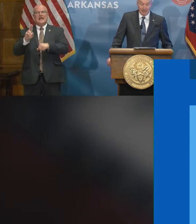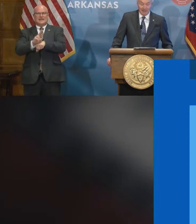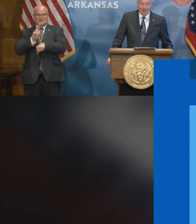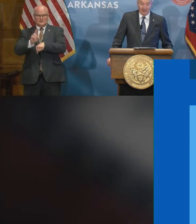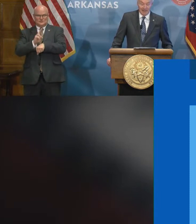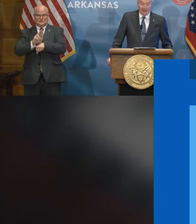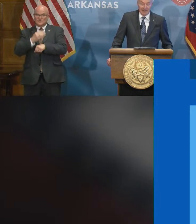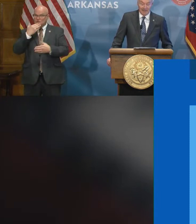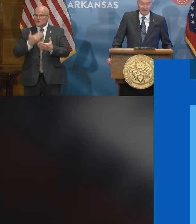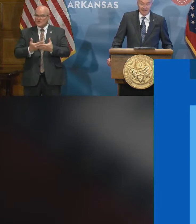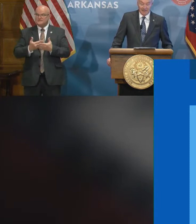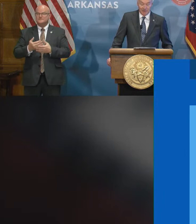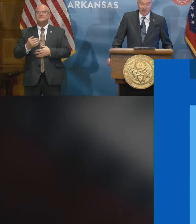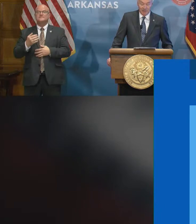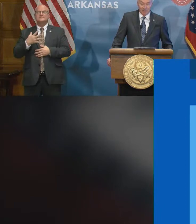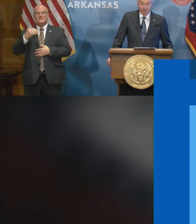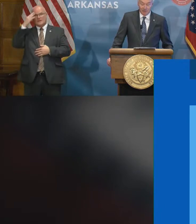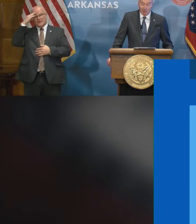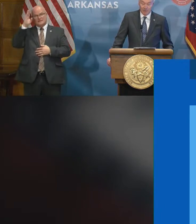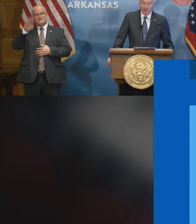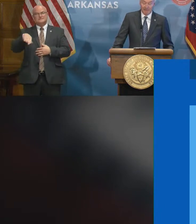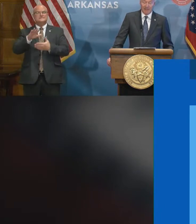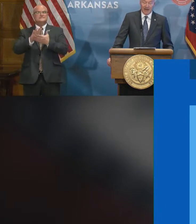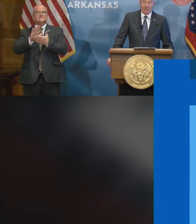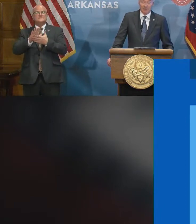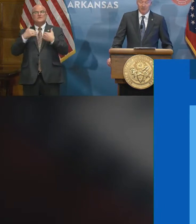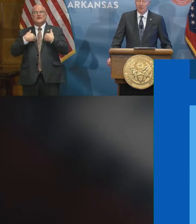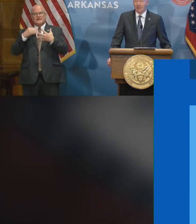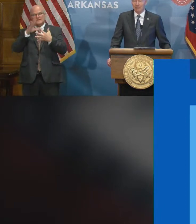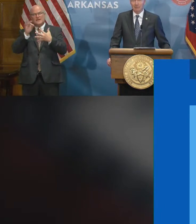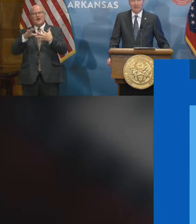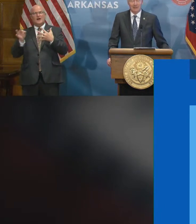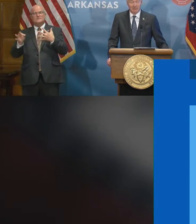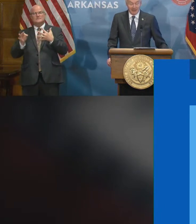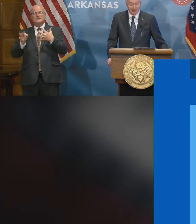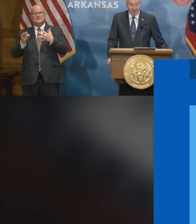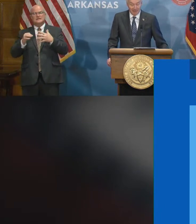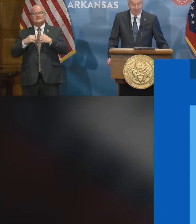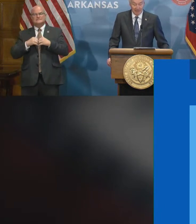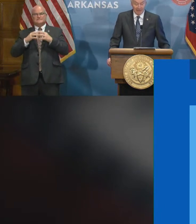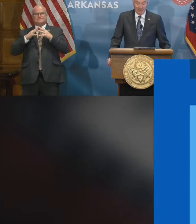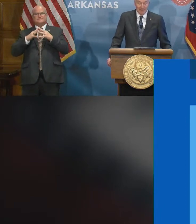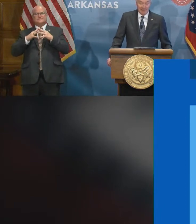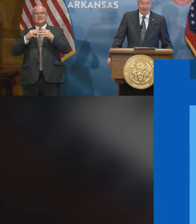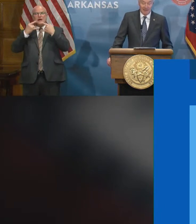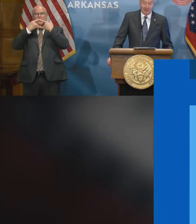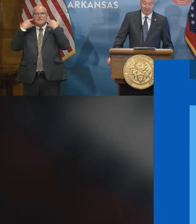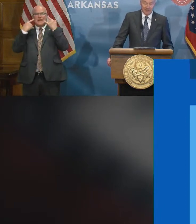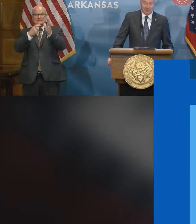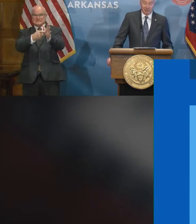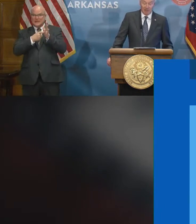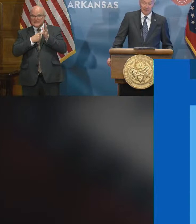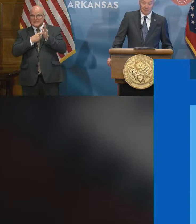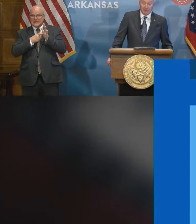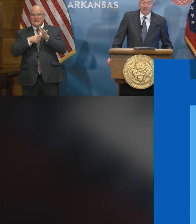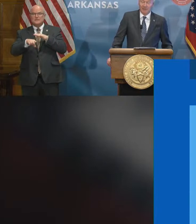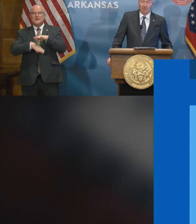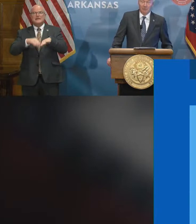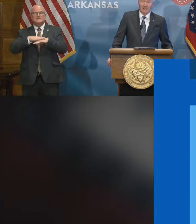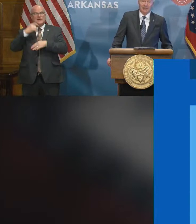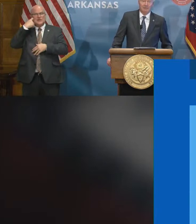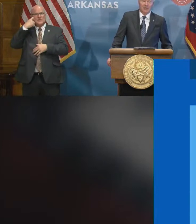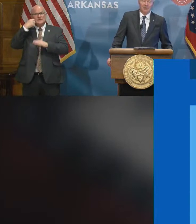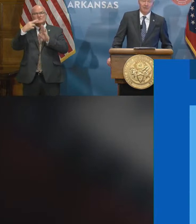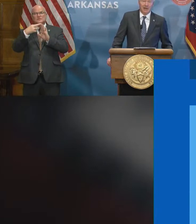useful. And as you know, the schools have the option to implement a mask mandate based upon the